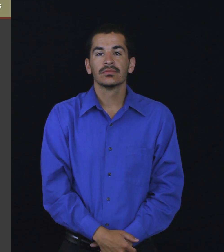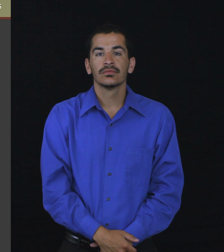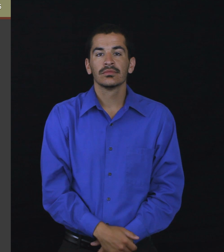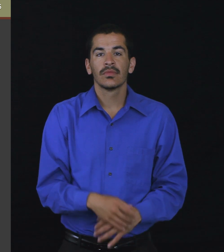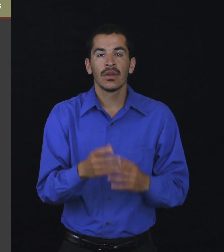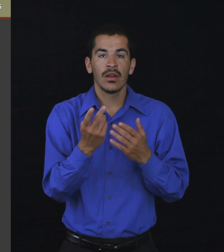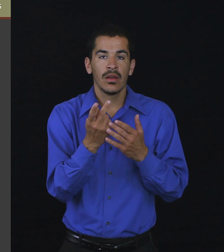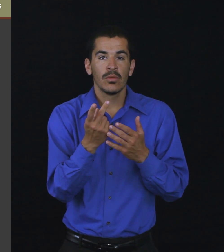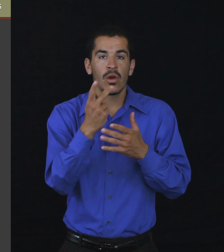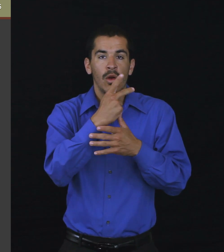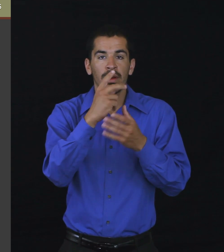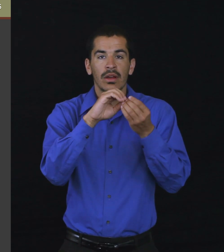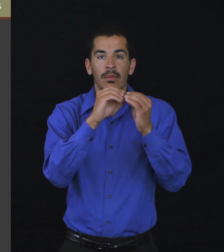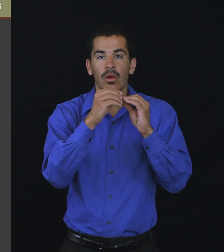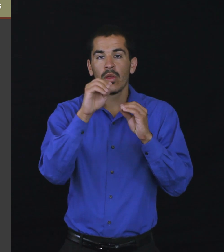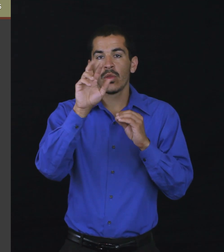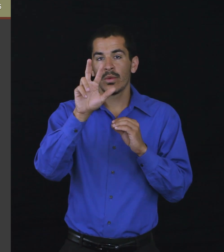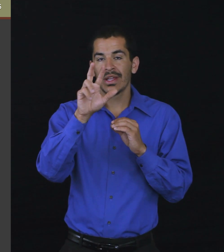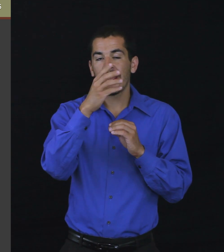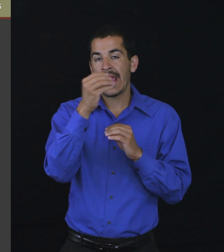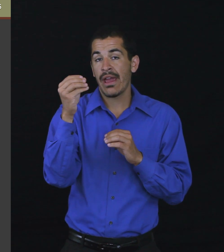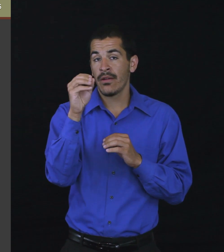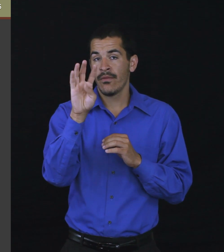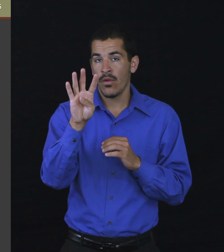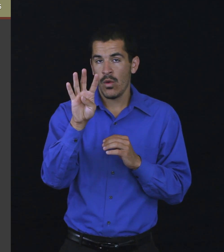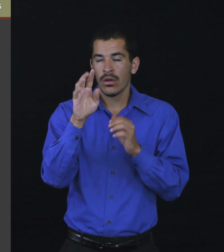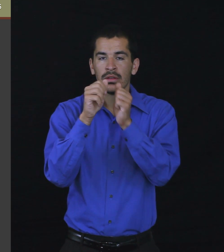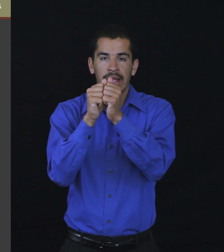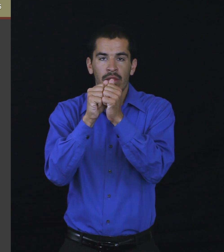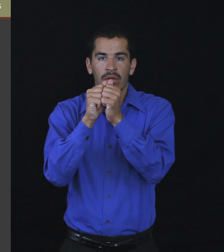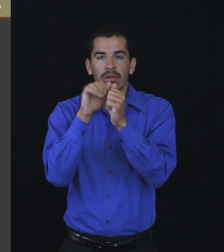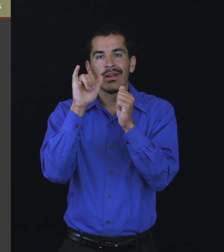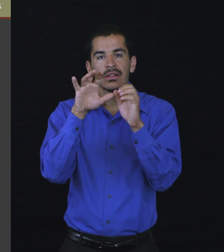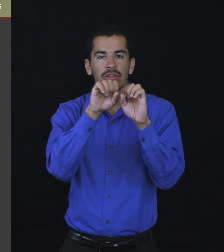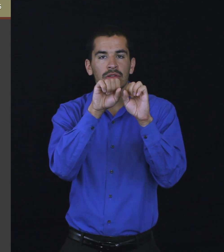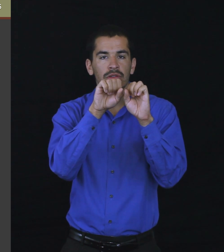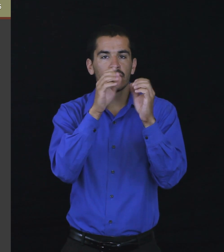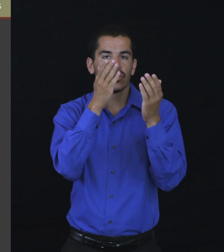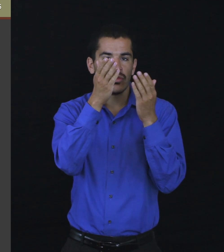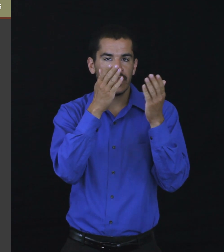Priorities 3 and 4, service organizations,